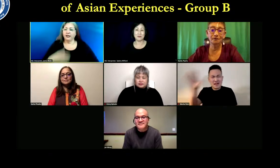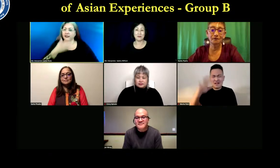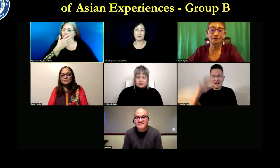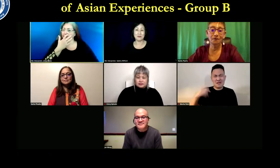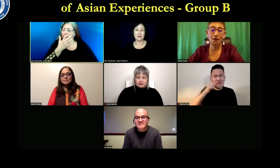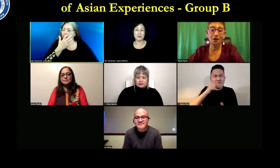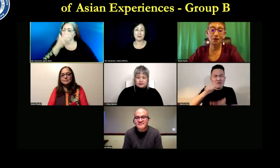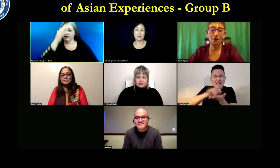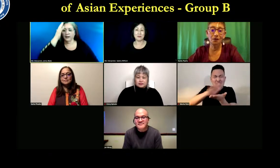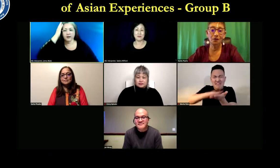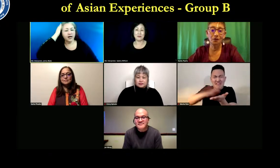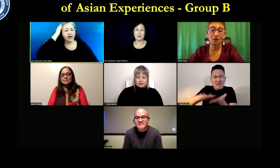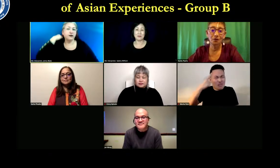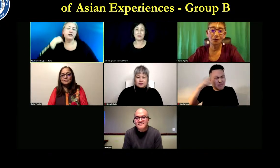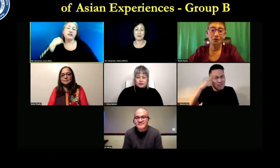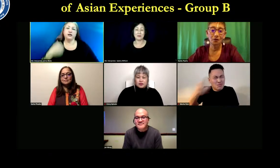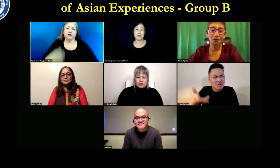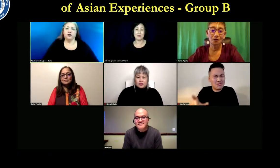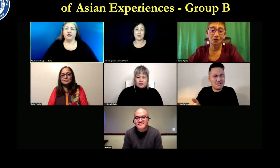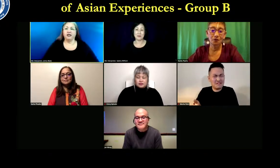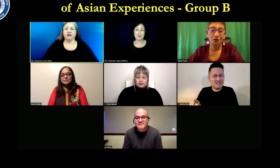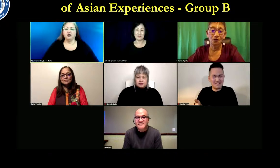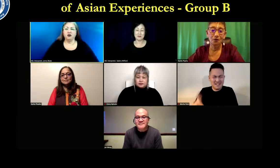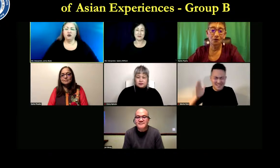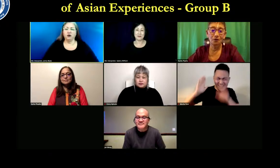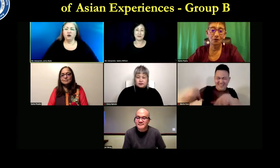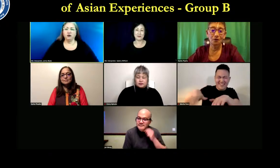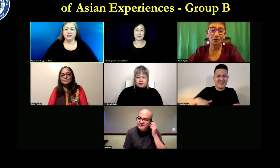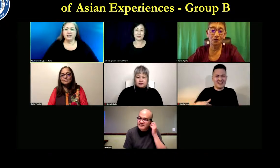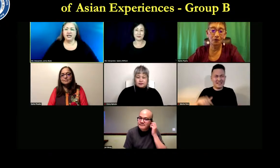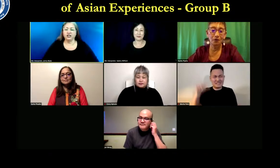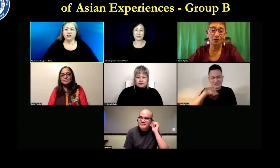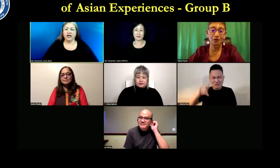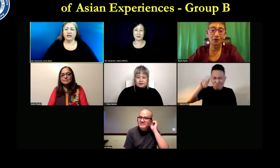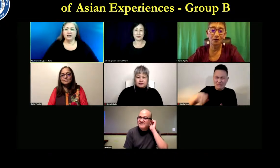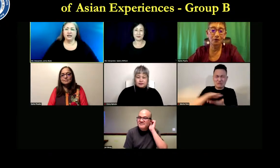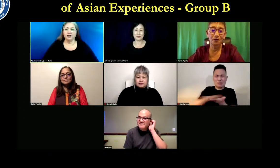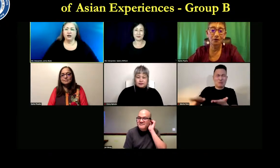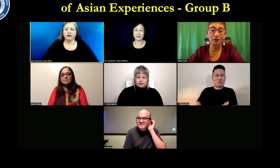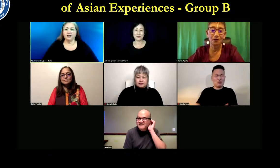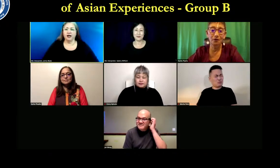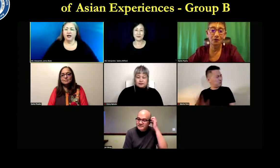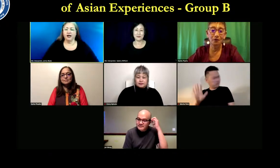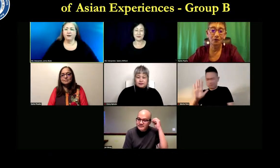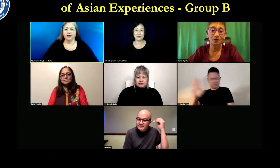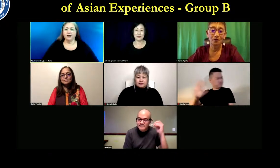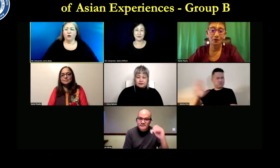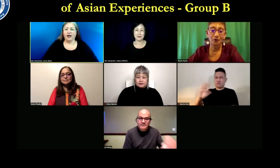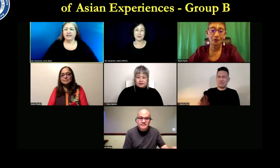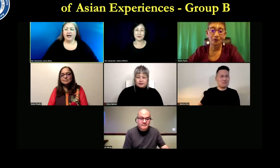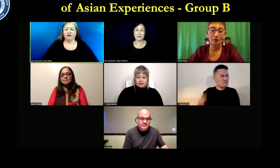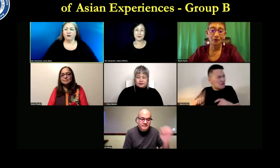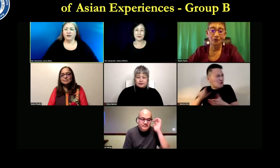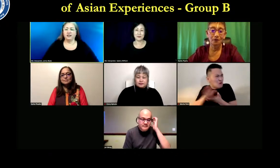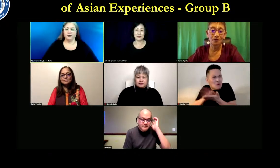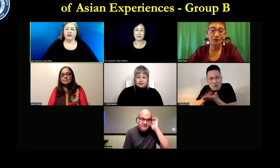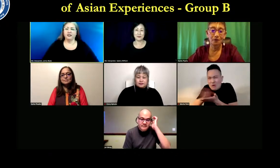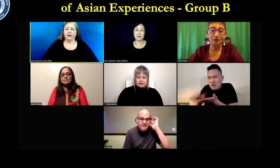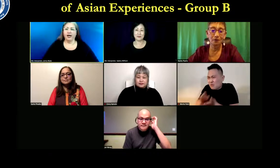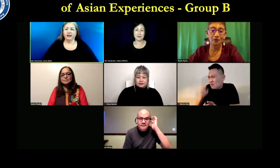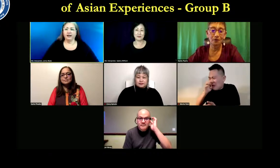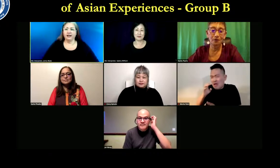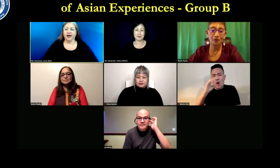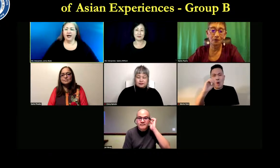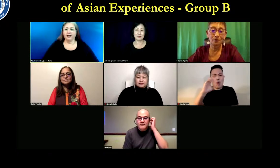And they seemed kind of irritated with me, you know, oh, these Asians gotta clean all the time, why does it have to be spick